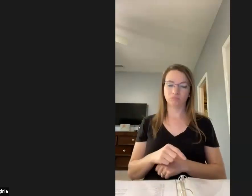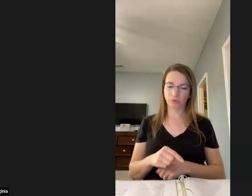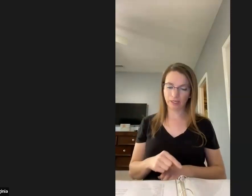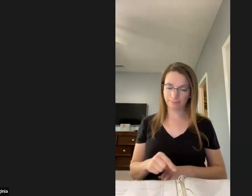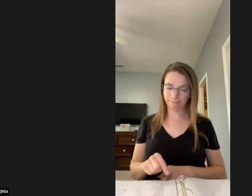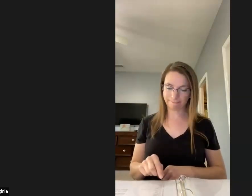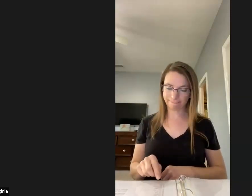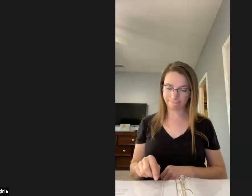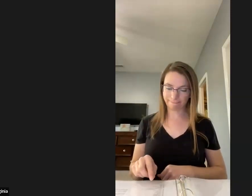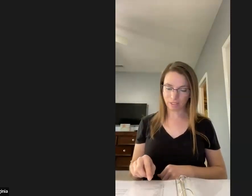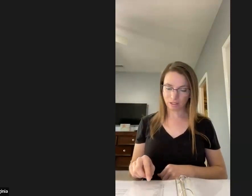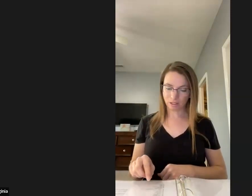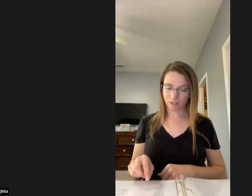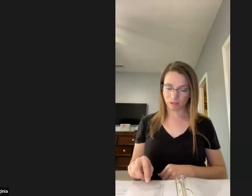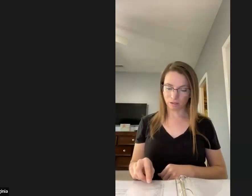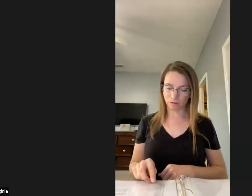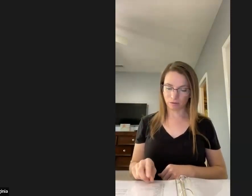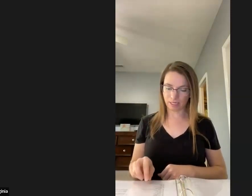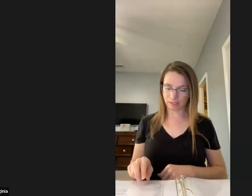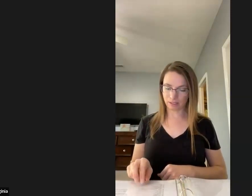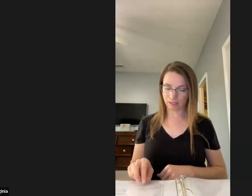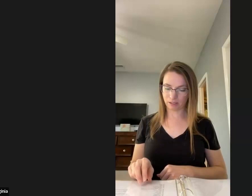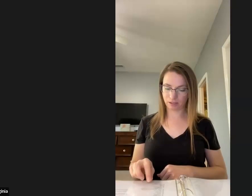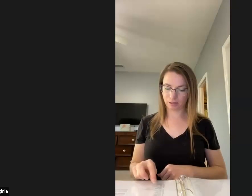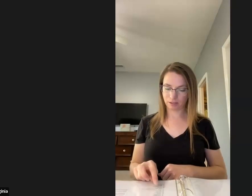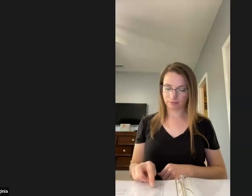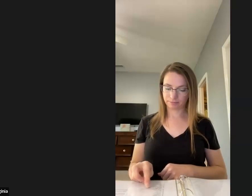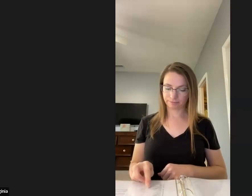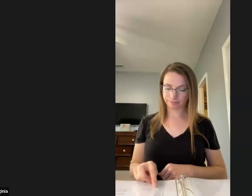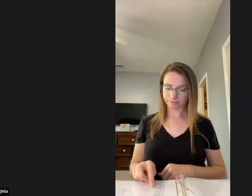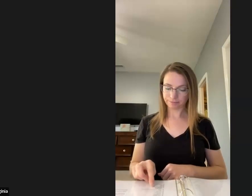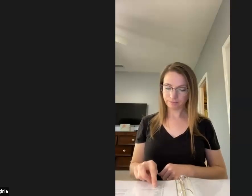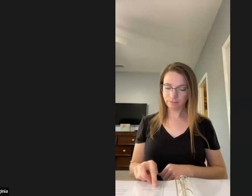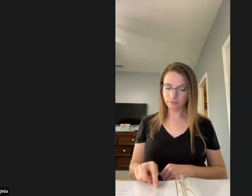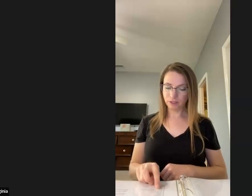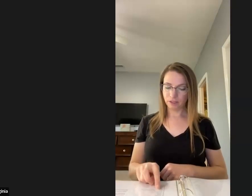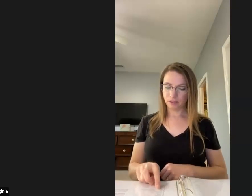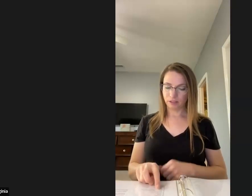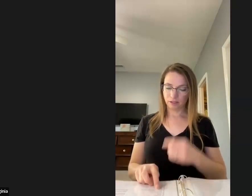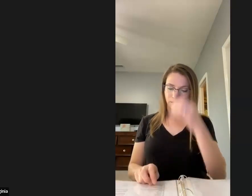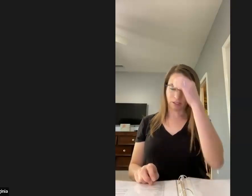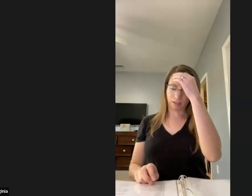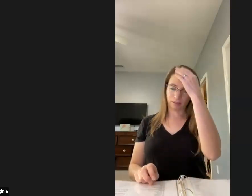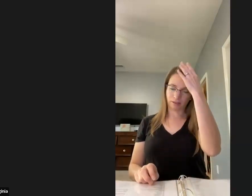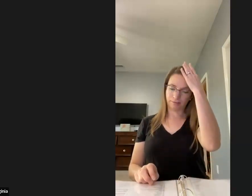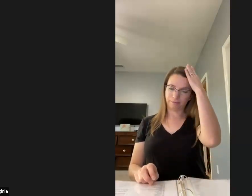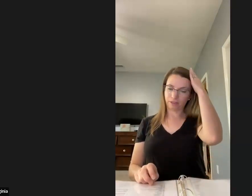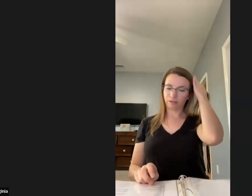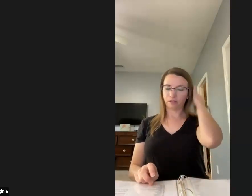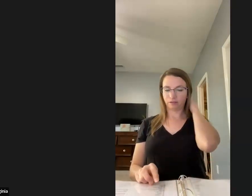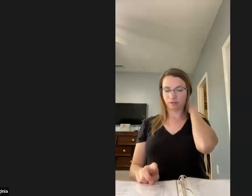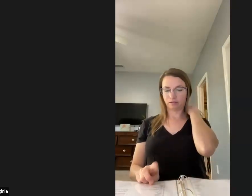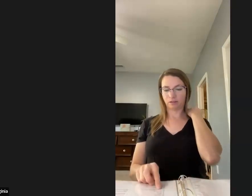Okay. All right.